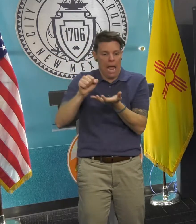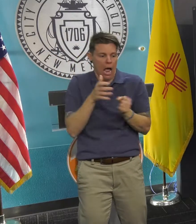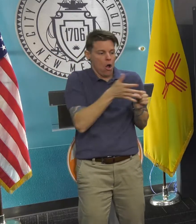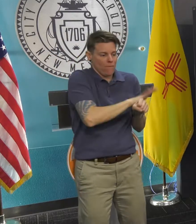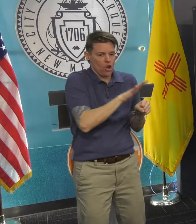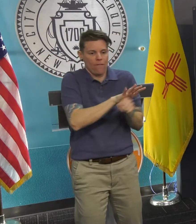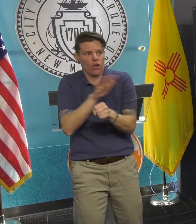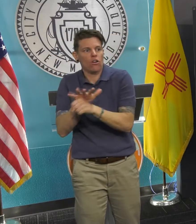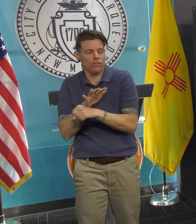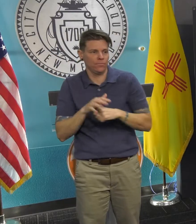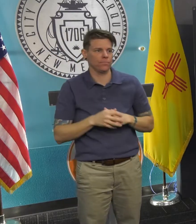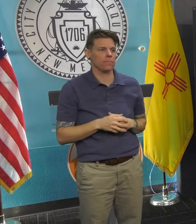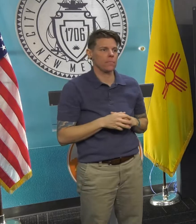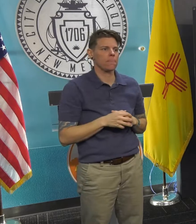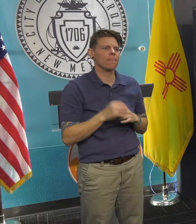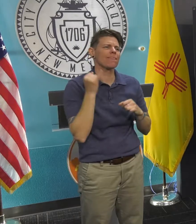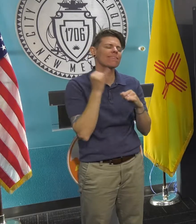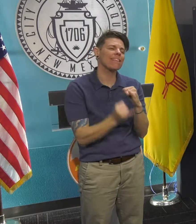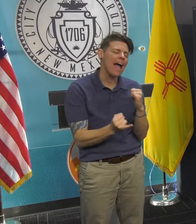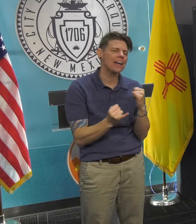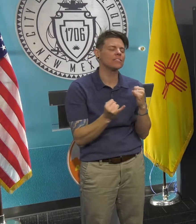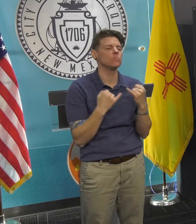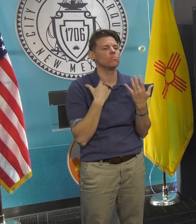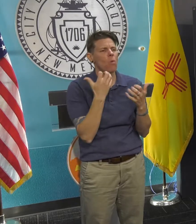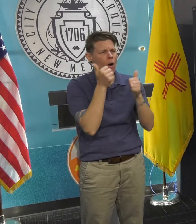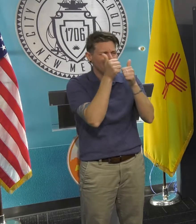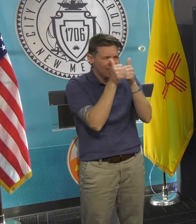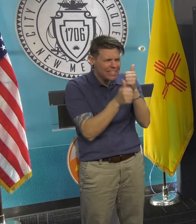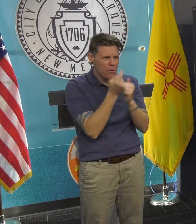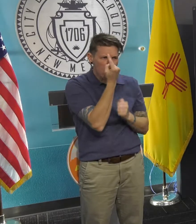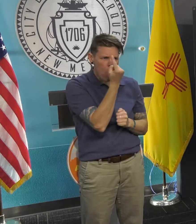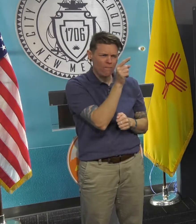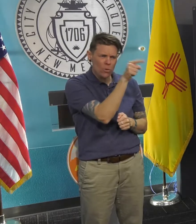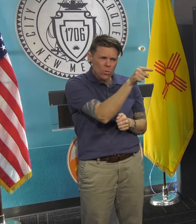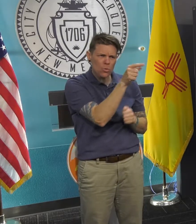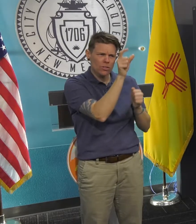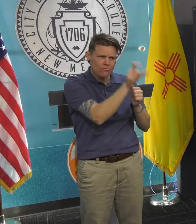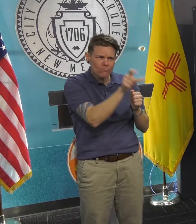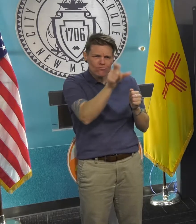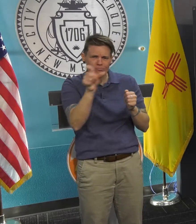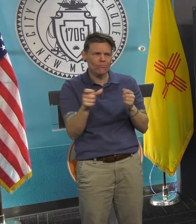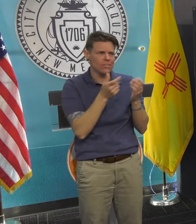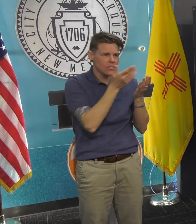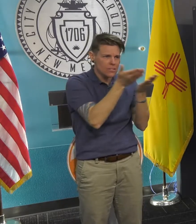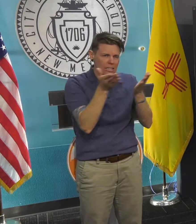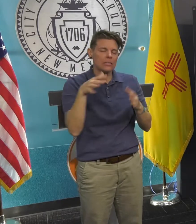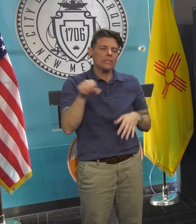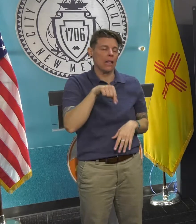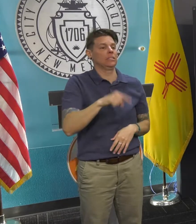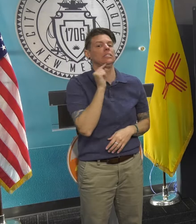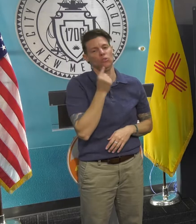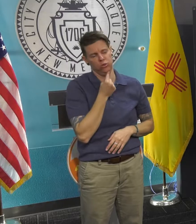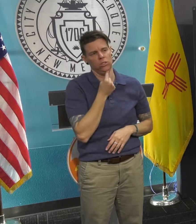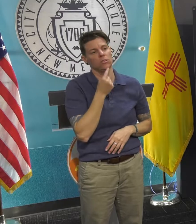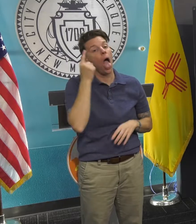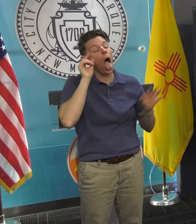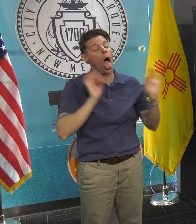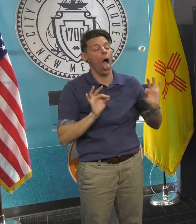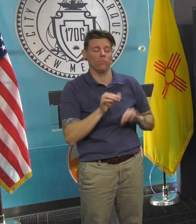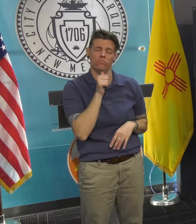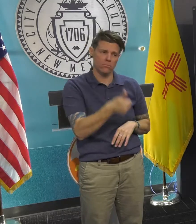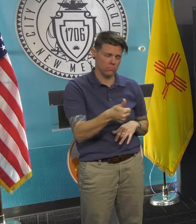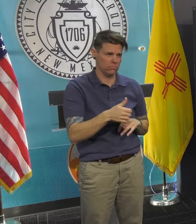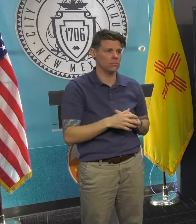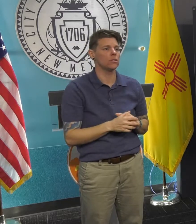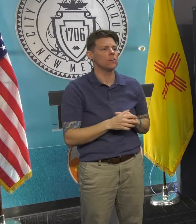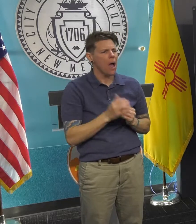is a hard time, both emotionally and economically. But New Mexicans are resilient. We help each other out and we respect